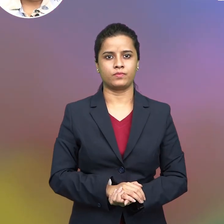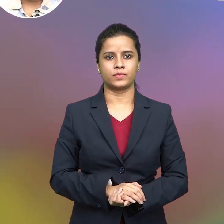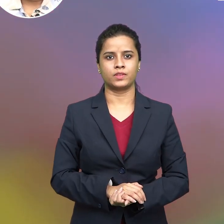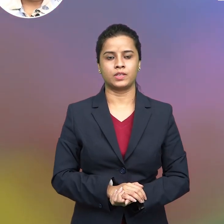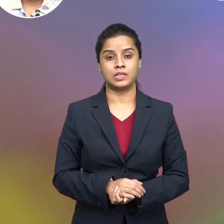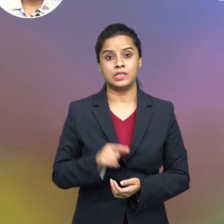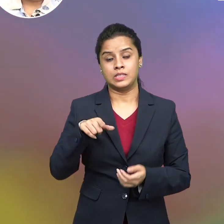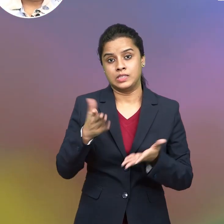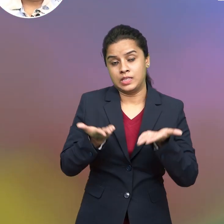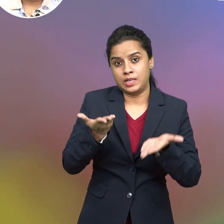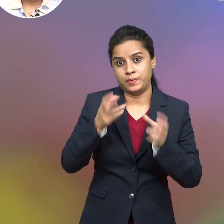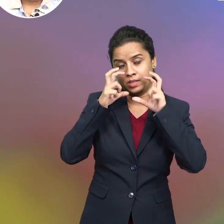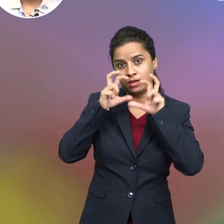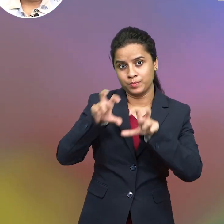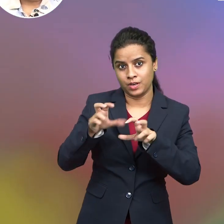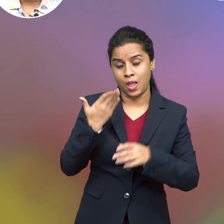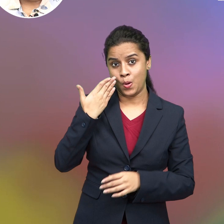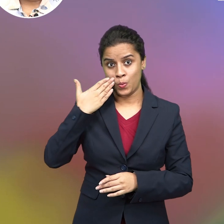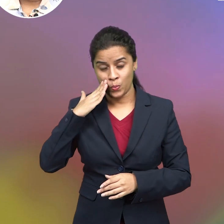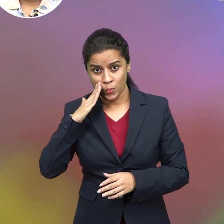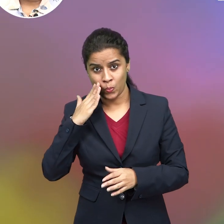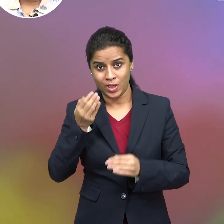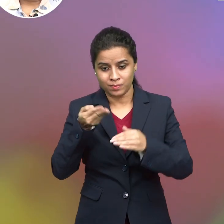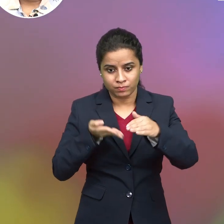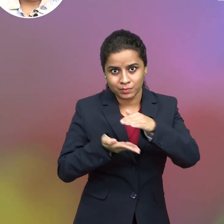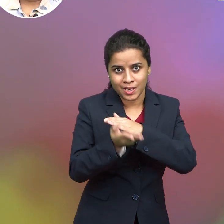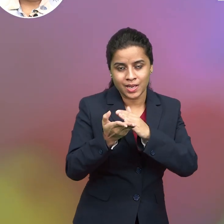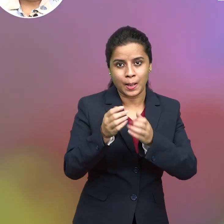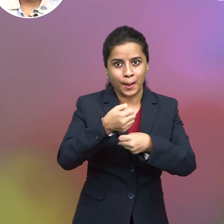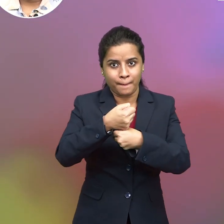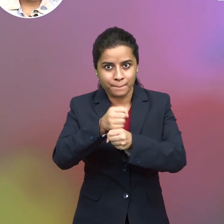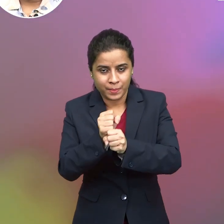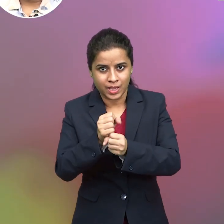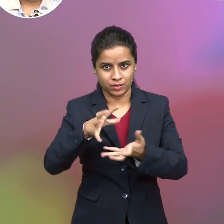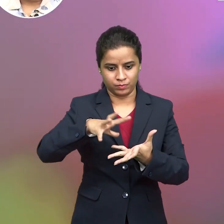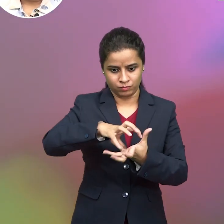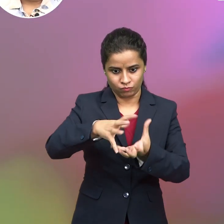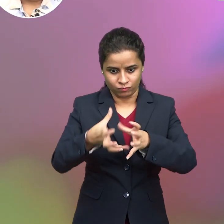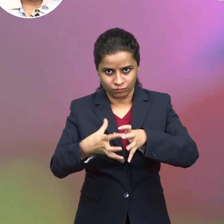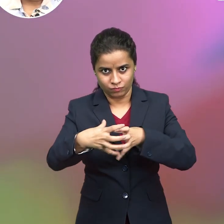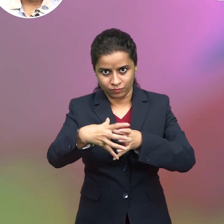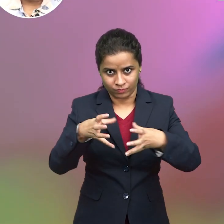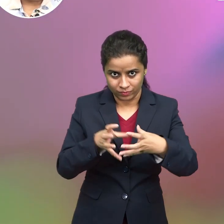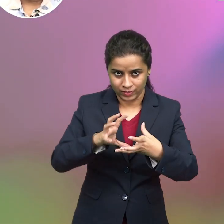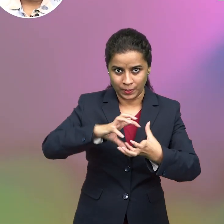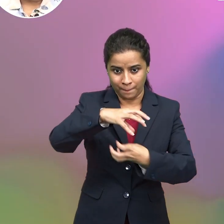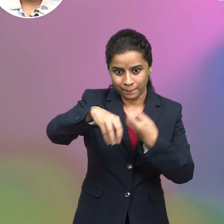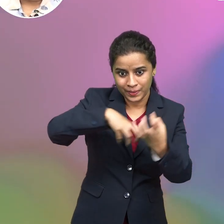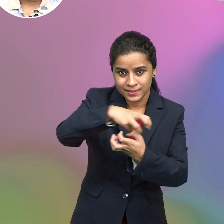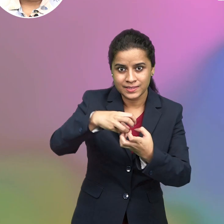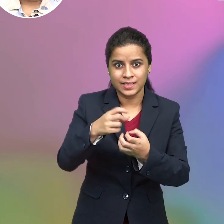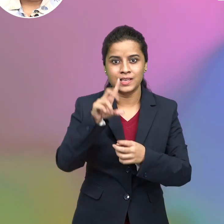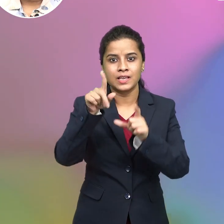This can be observed when a baker prepares a dough by mixing the yeast in